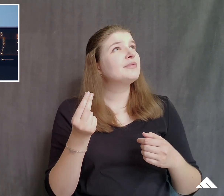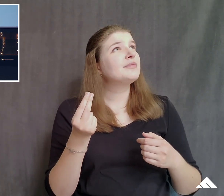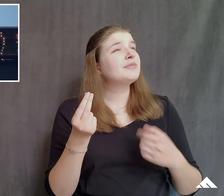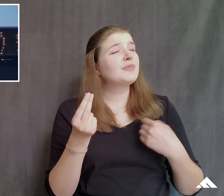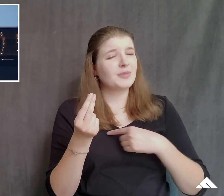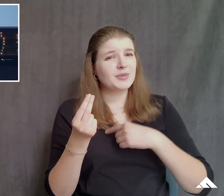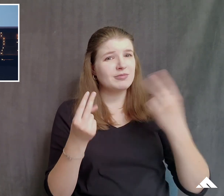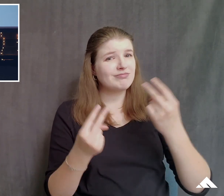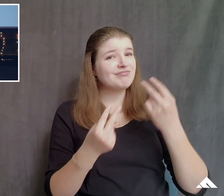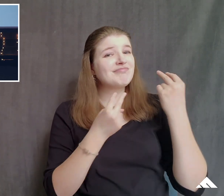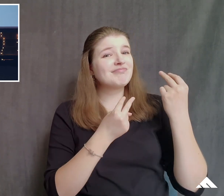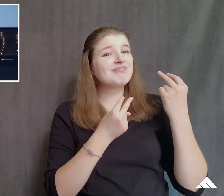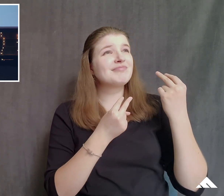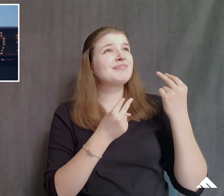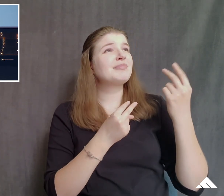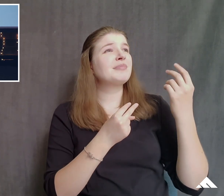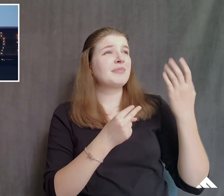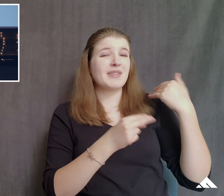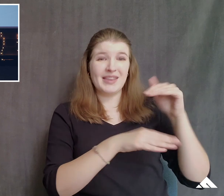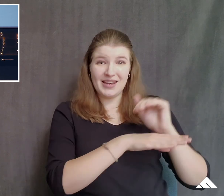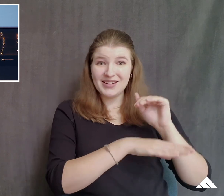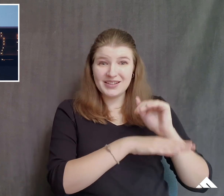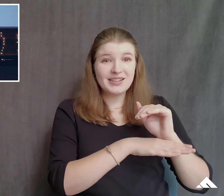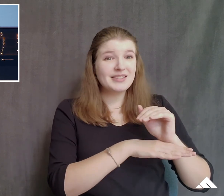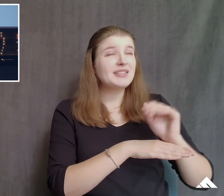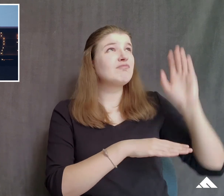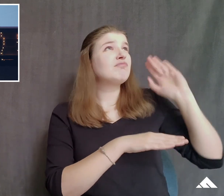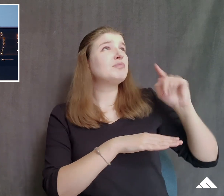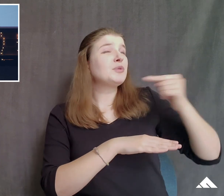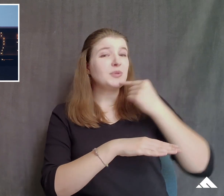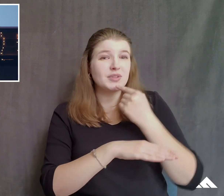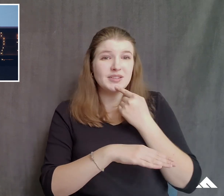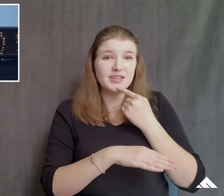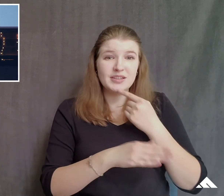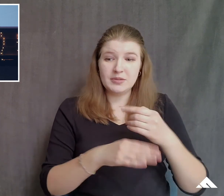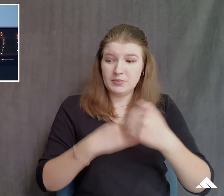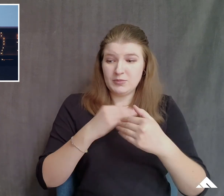we remember your words in the upper room that night when you said, "This is my body, which is given for you.